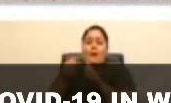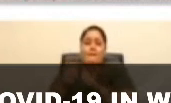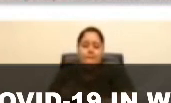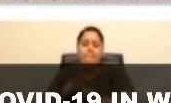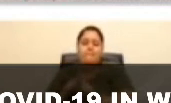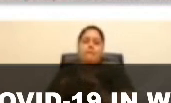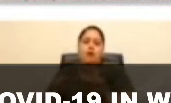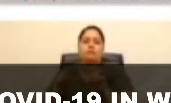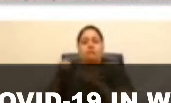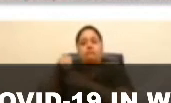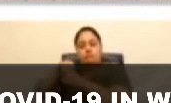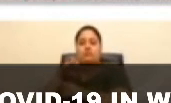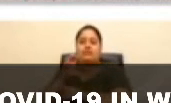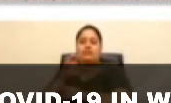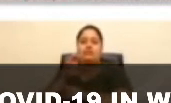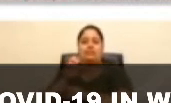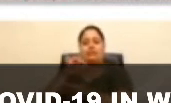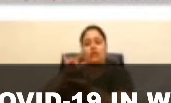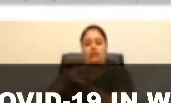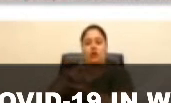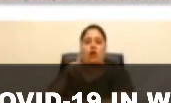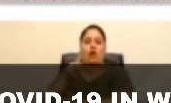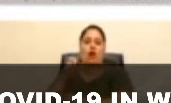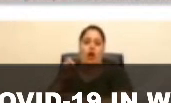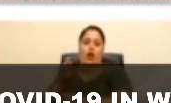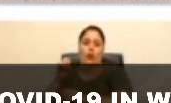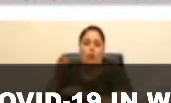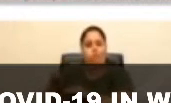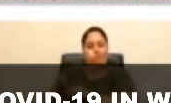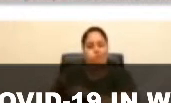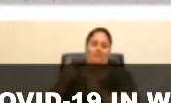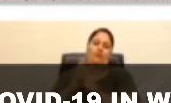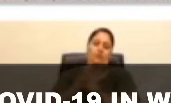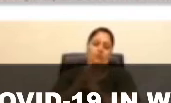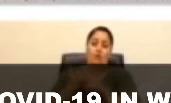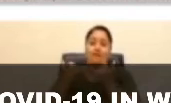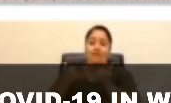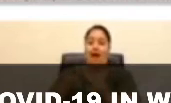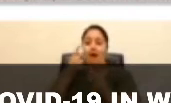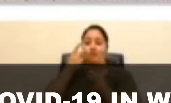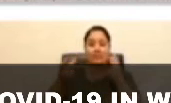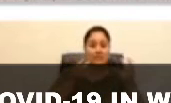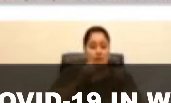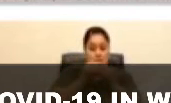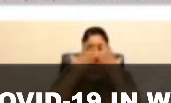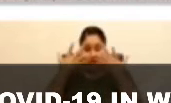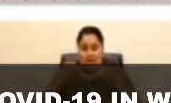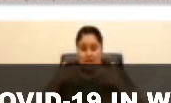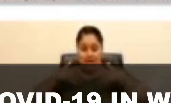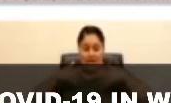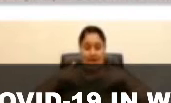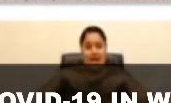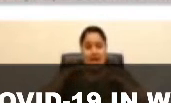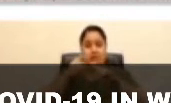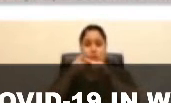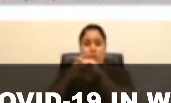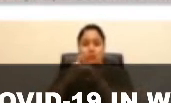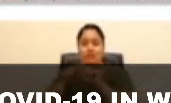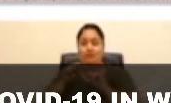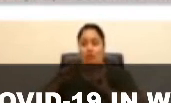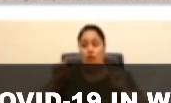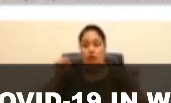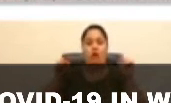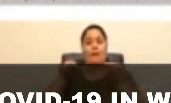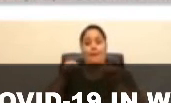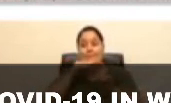Karoo. And what I want to highlight is that when we've got that many active cases in the community, those are people who have the